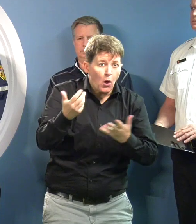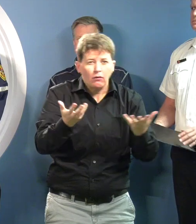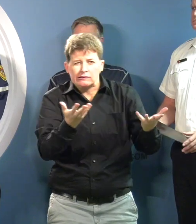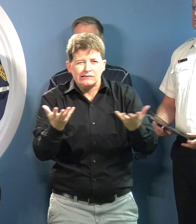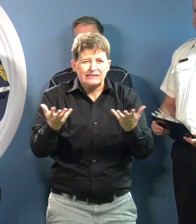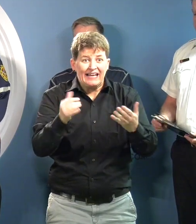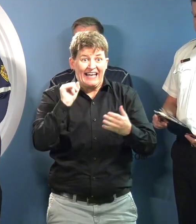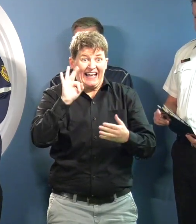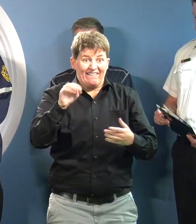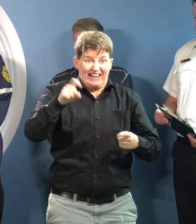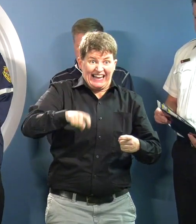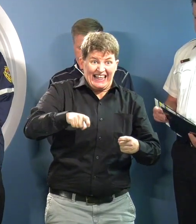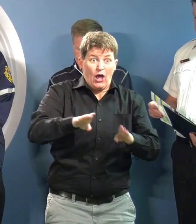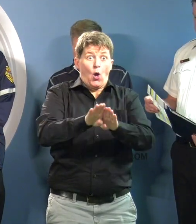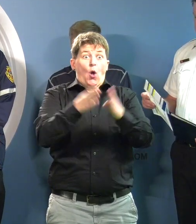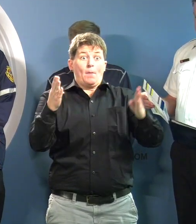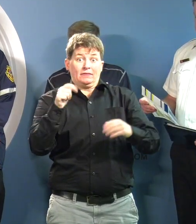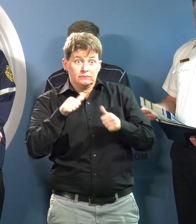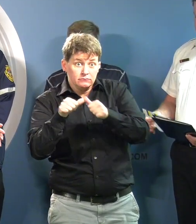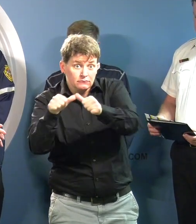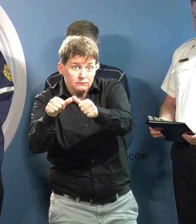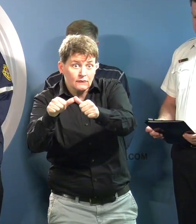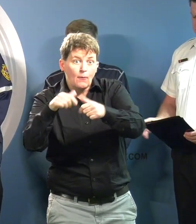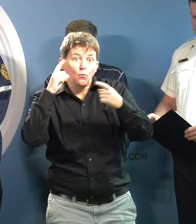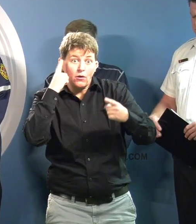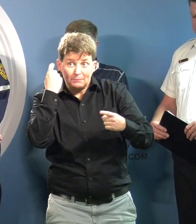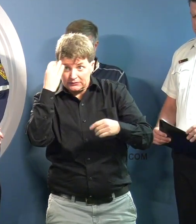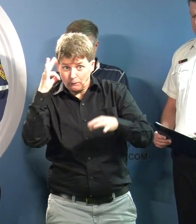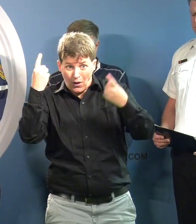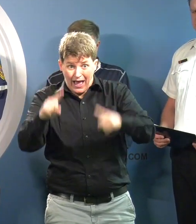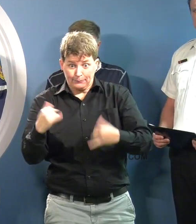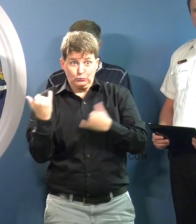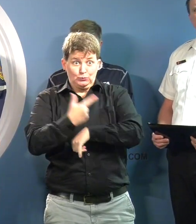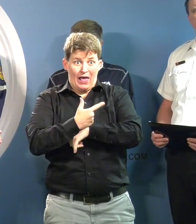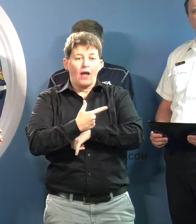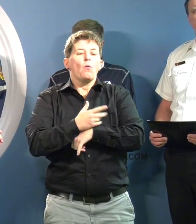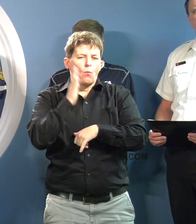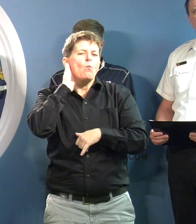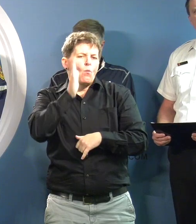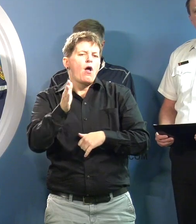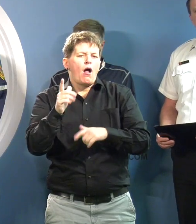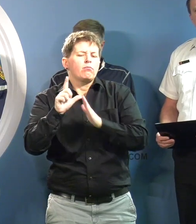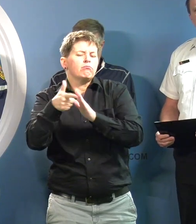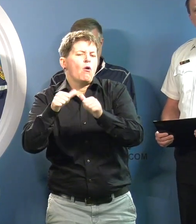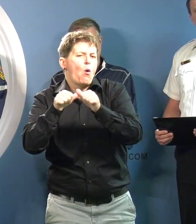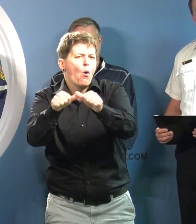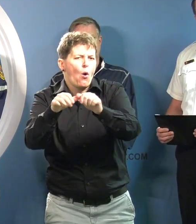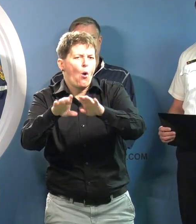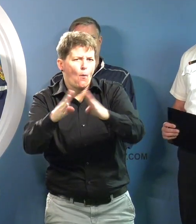of an event tonight, then we'll keep them open, but otherwise we'll make that decision tomorrow.